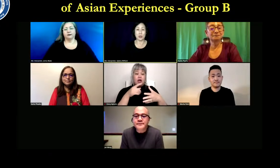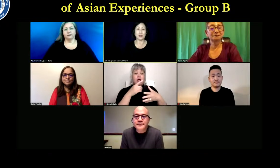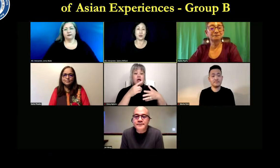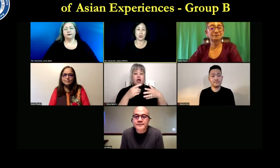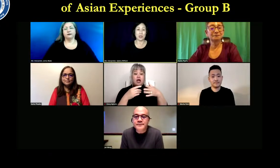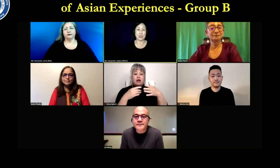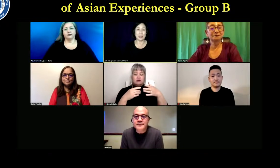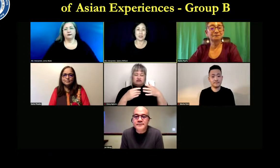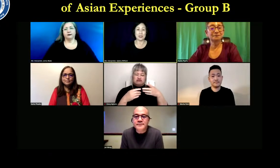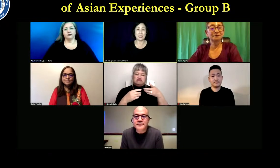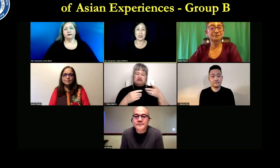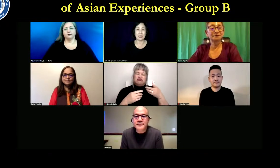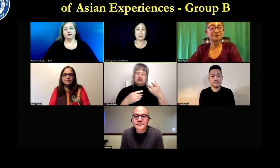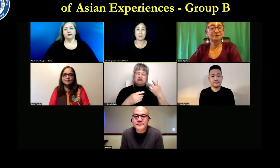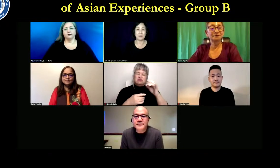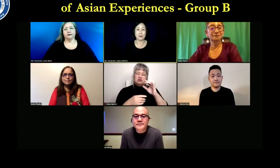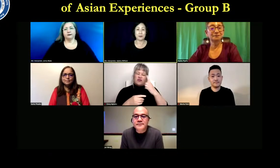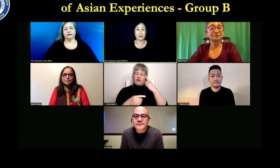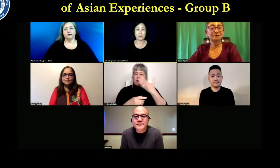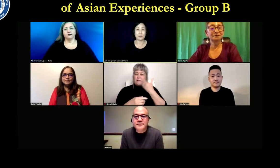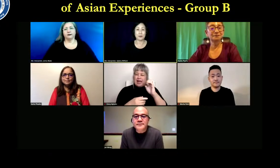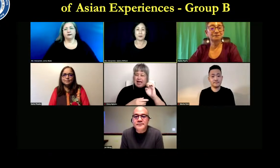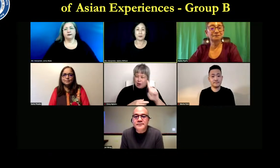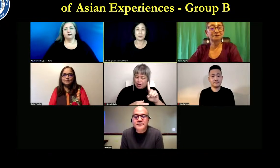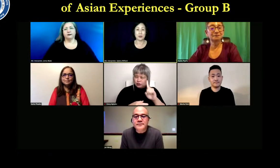to relocate to the United States.